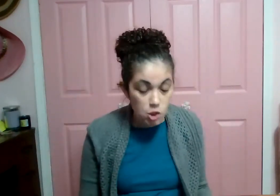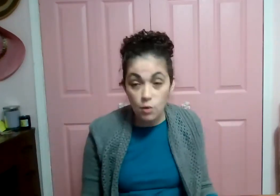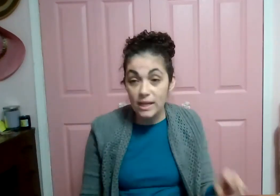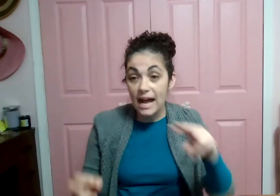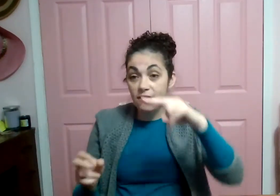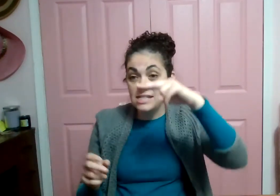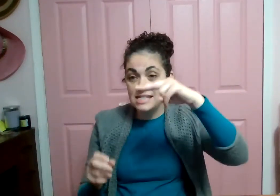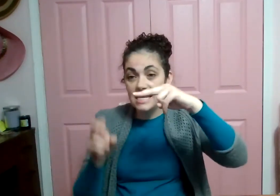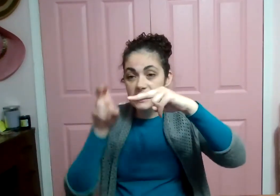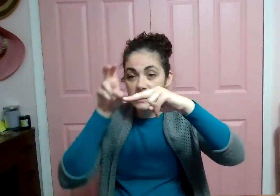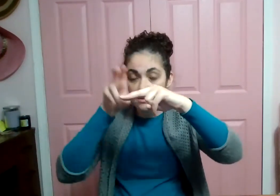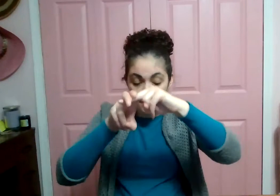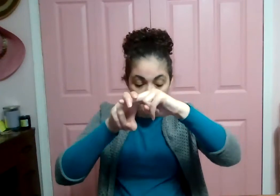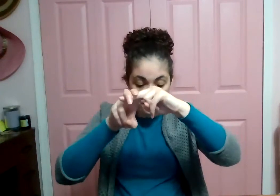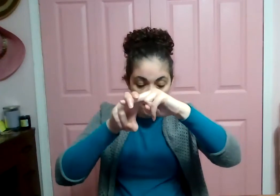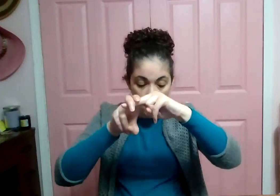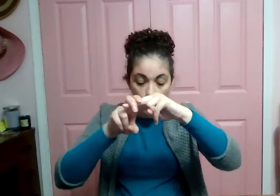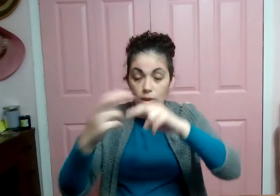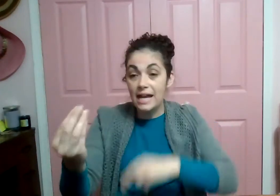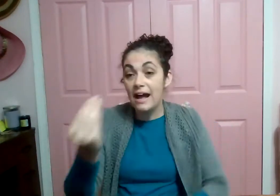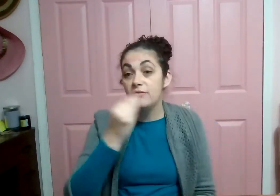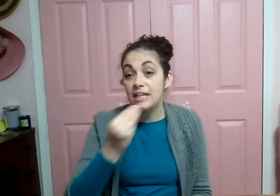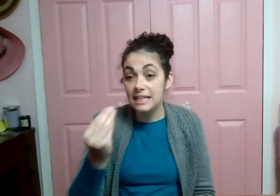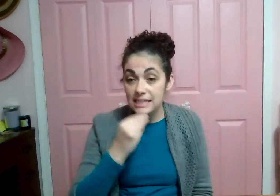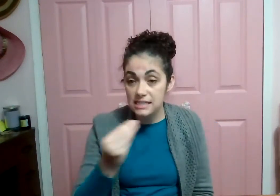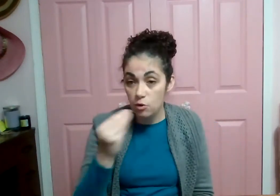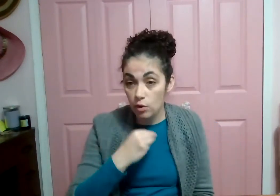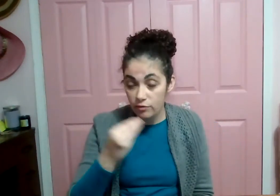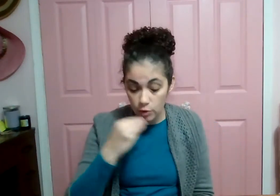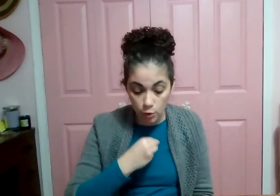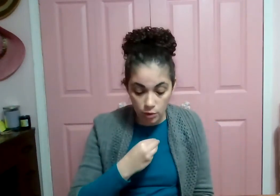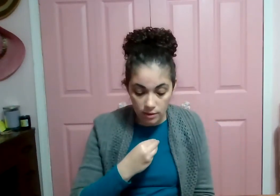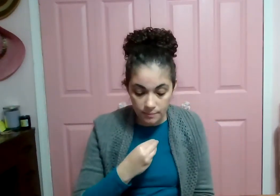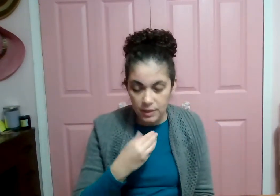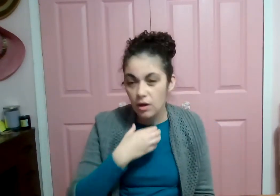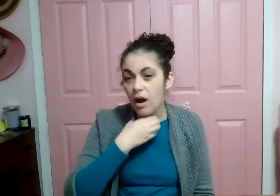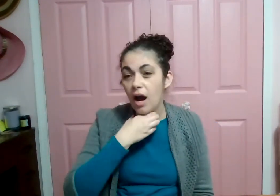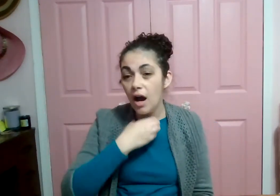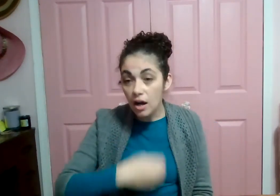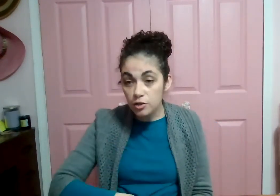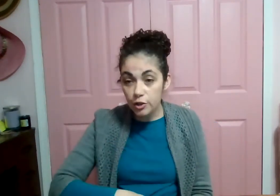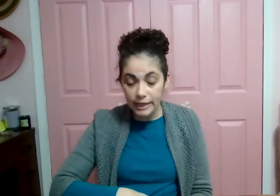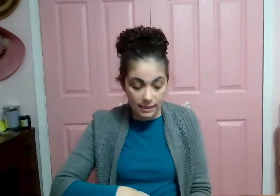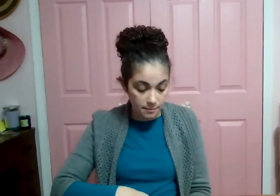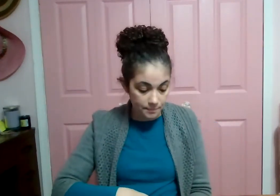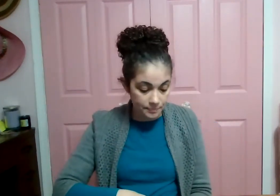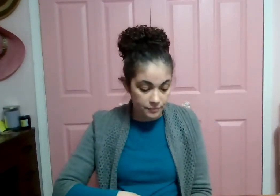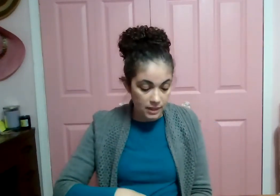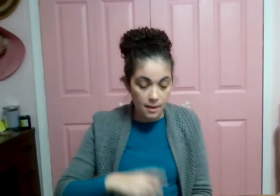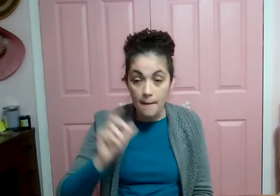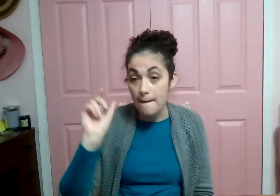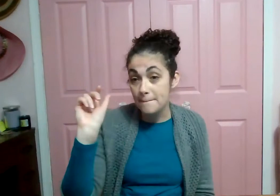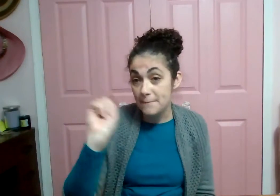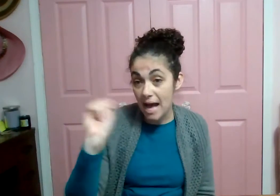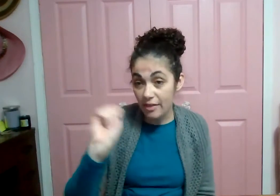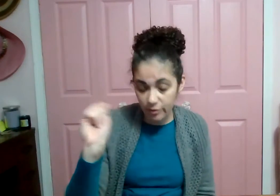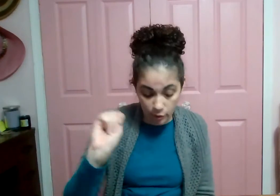So we have sit, we have eat or food, hungry,